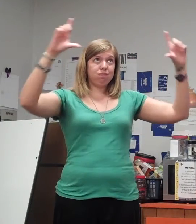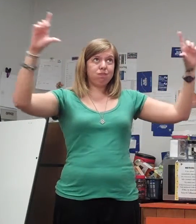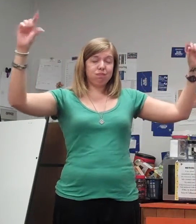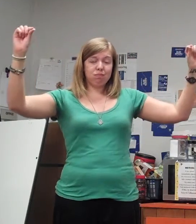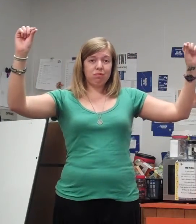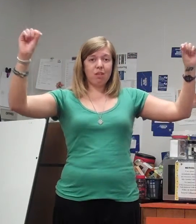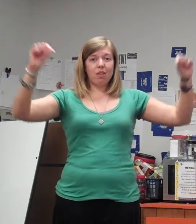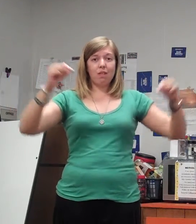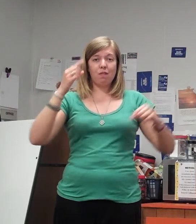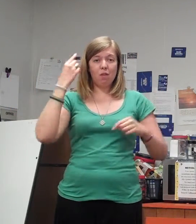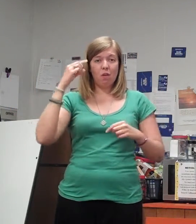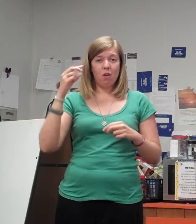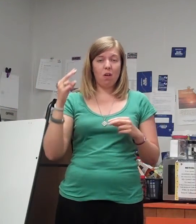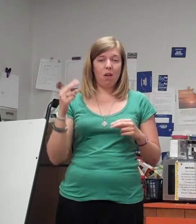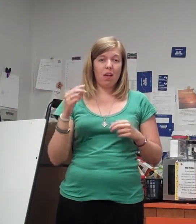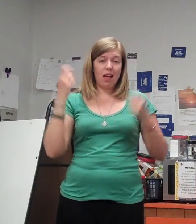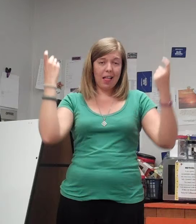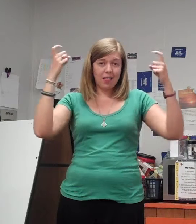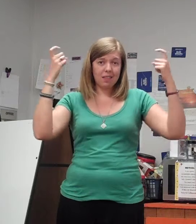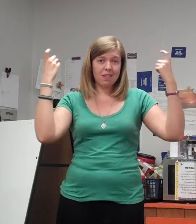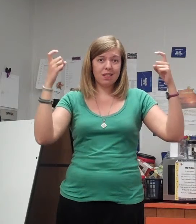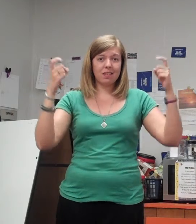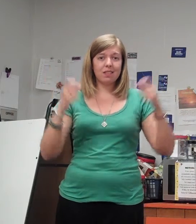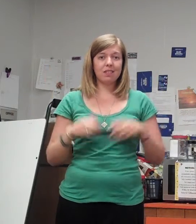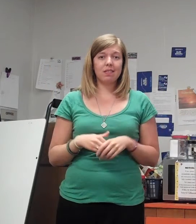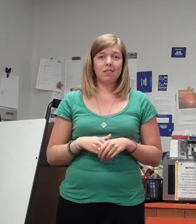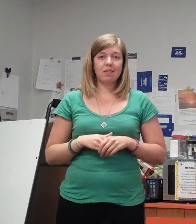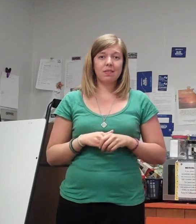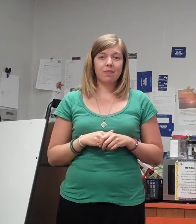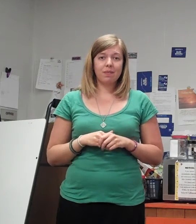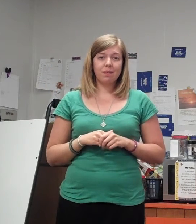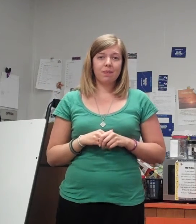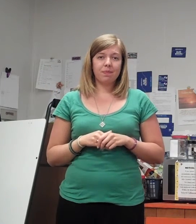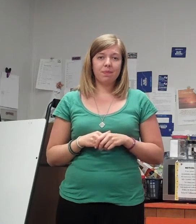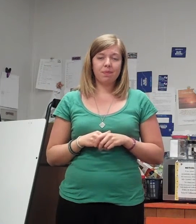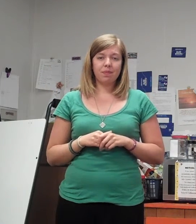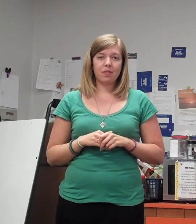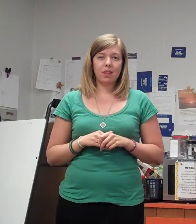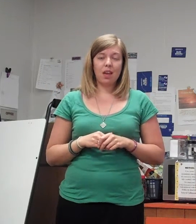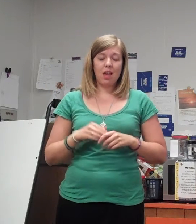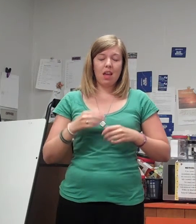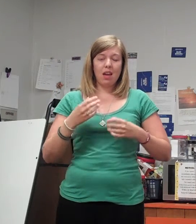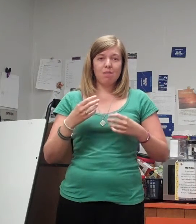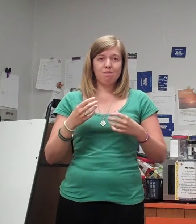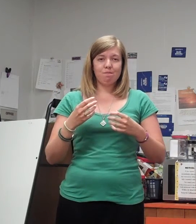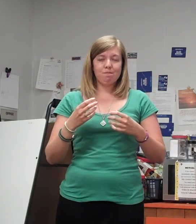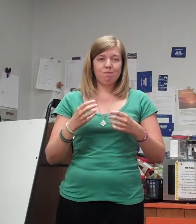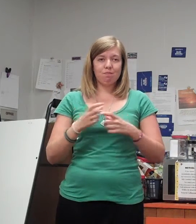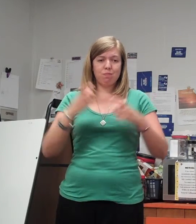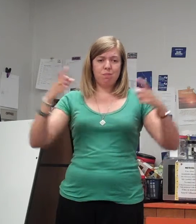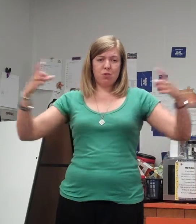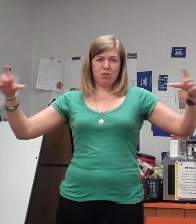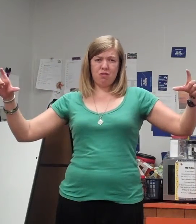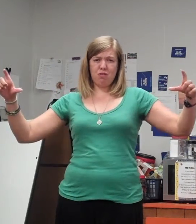really large train set up in this hotel, and I just thought it was so